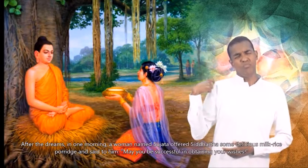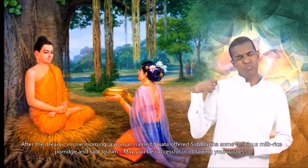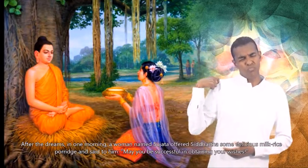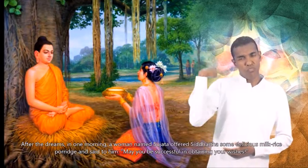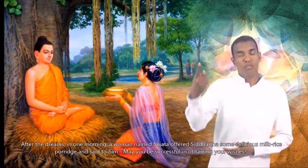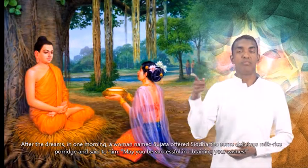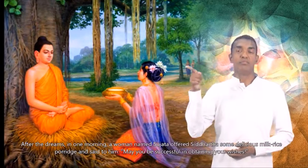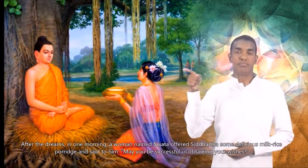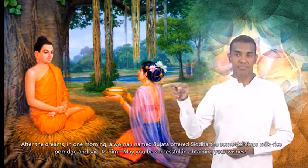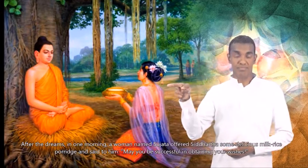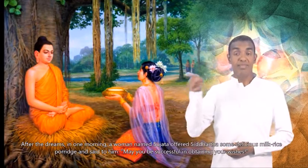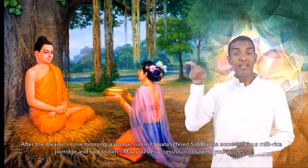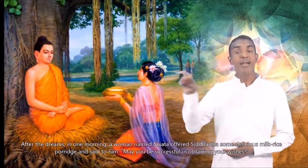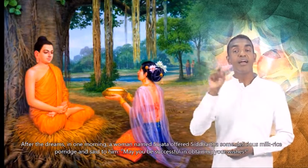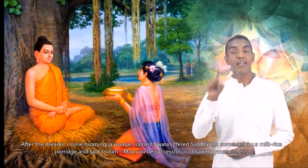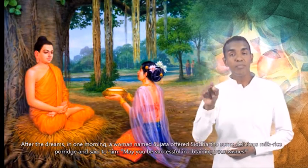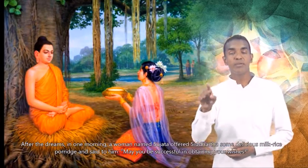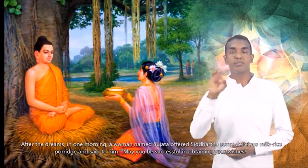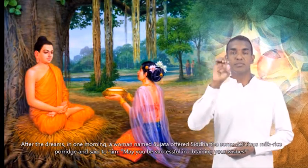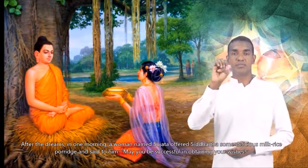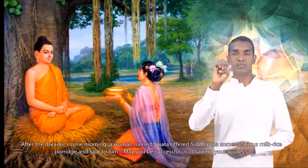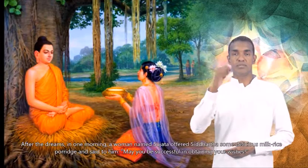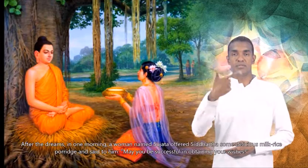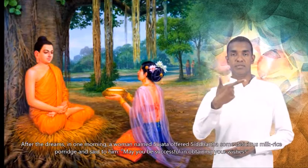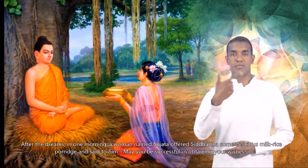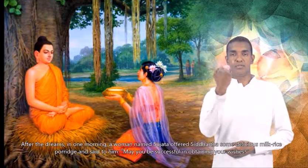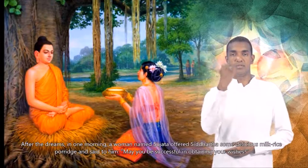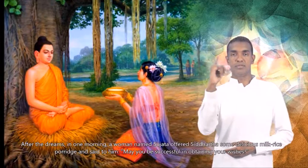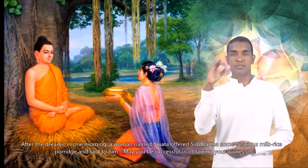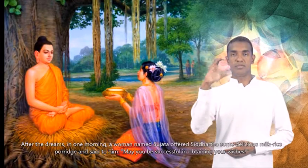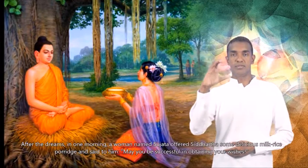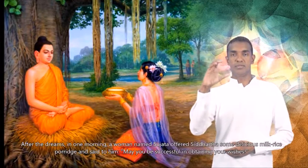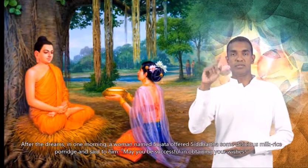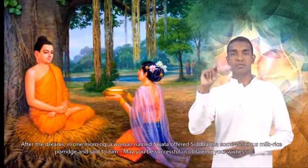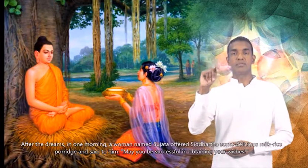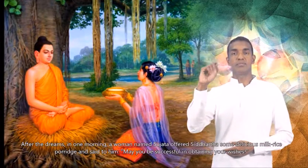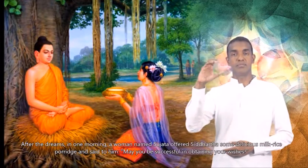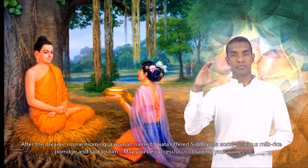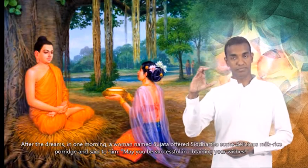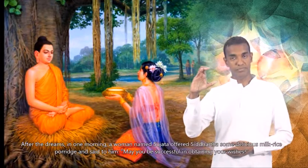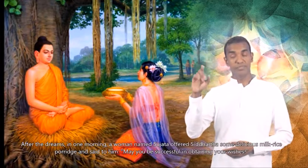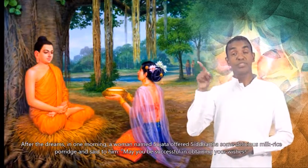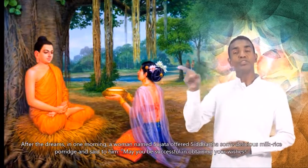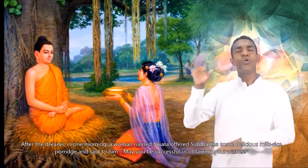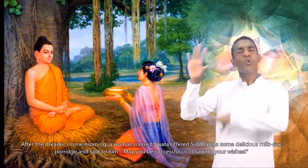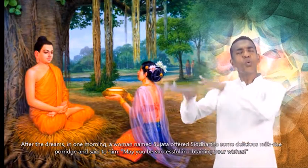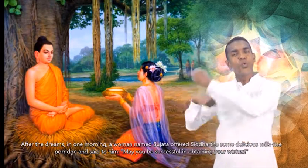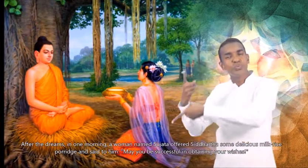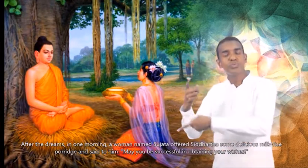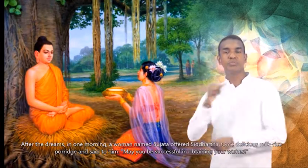milk rice porridge and said to him, "May you be successful in obtaining your wishes."